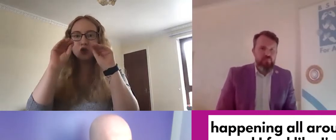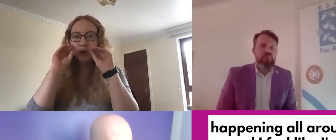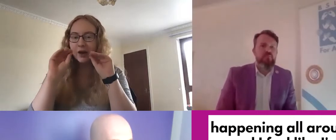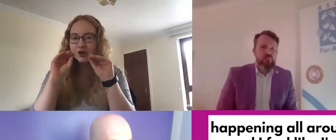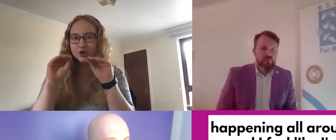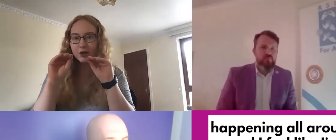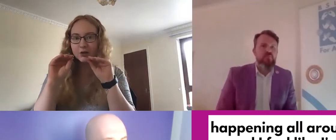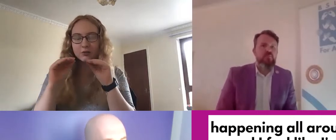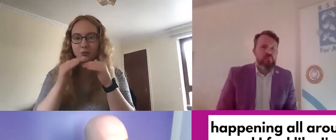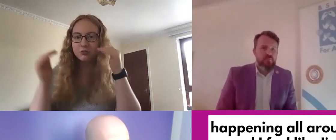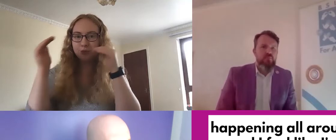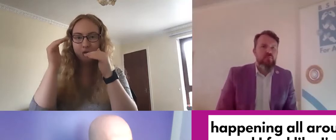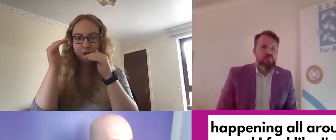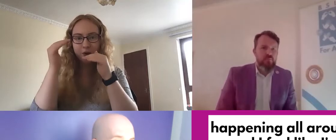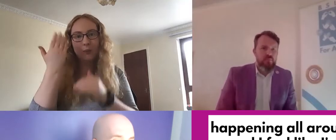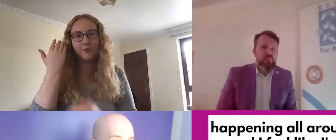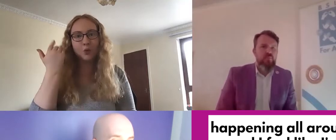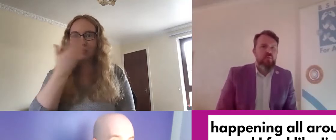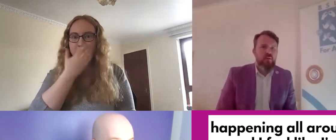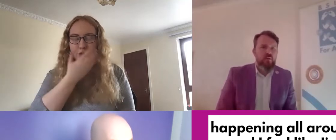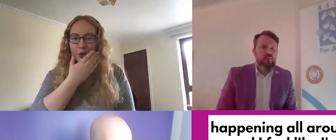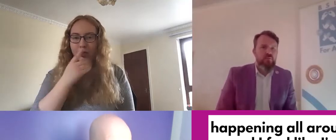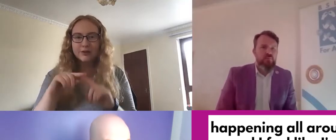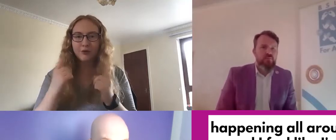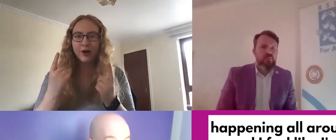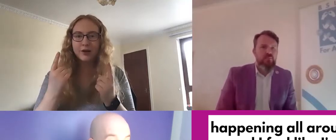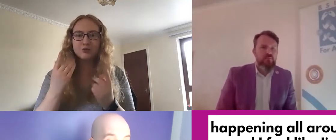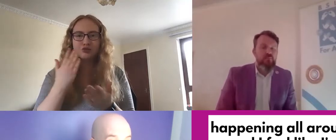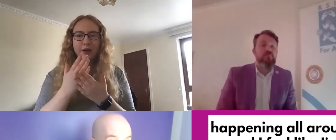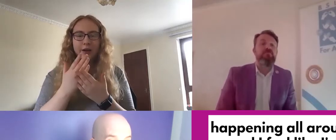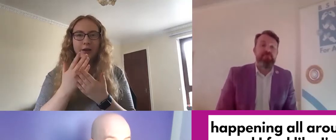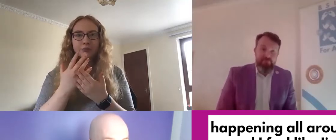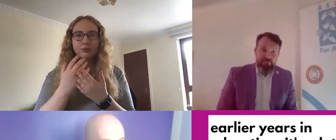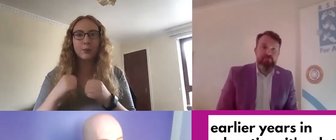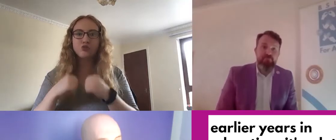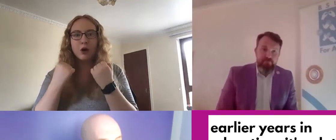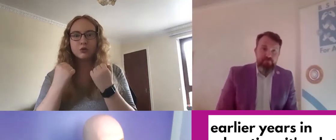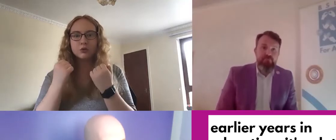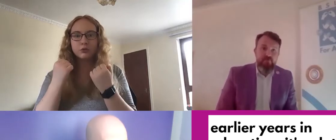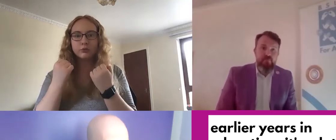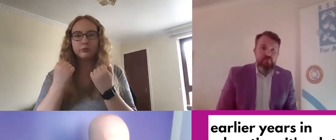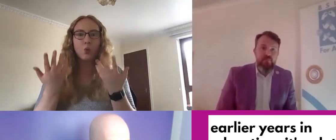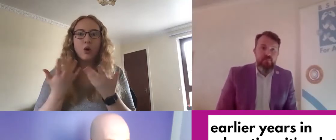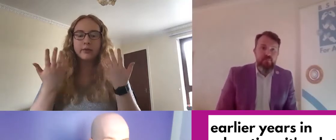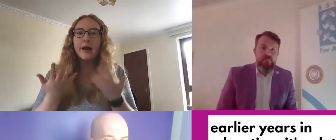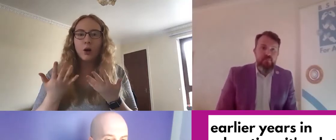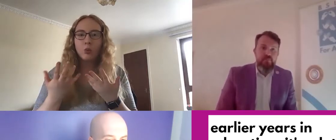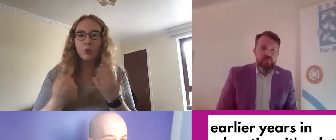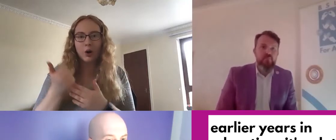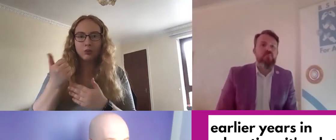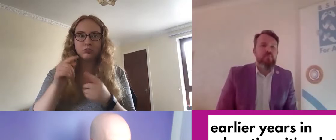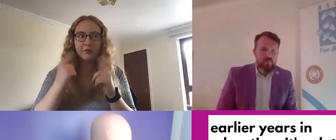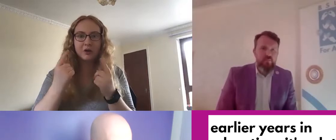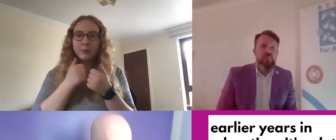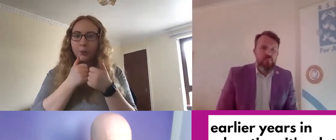like I'm finally getting the support that I need, certainly through education in comparison to my earlier years in education. It's a